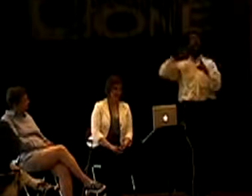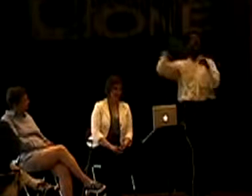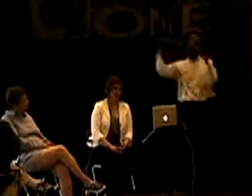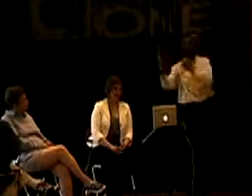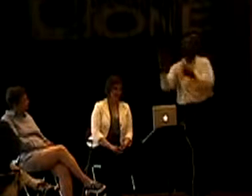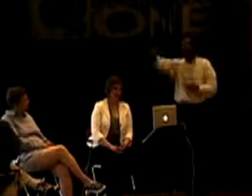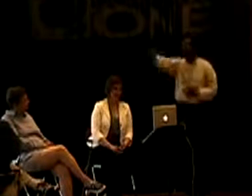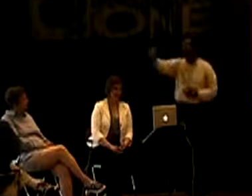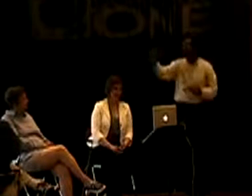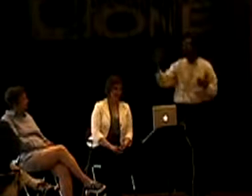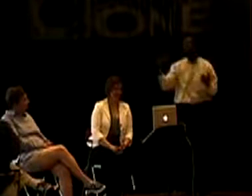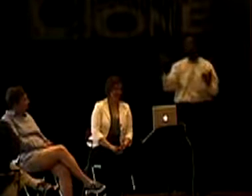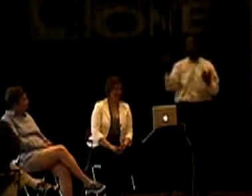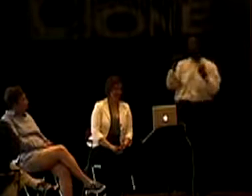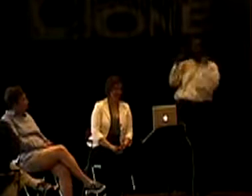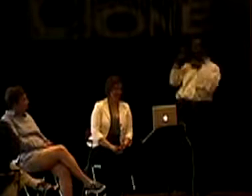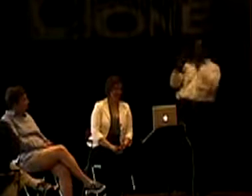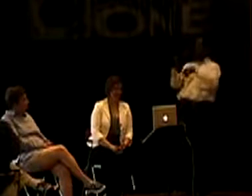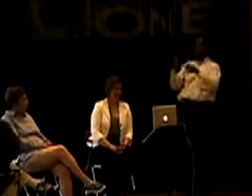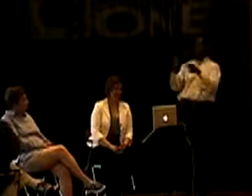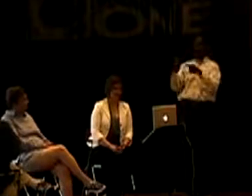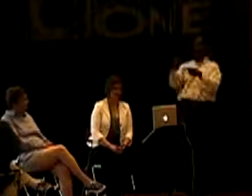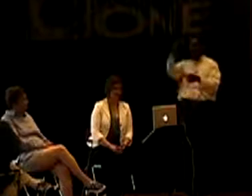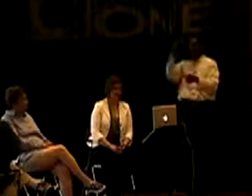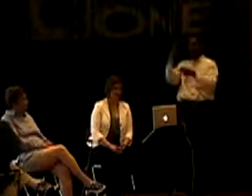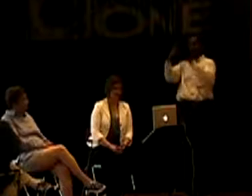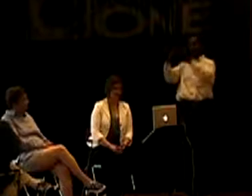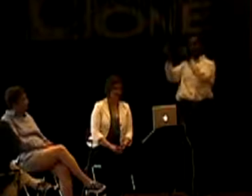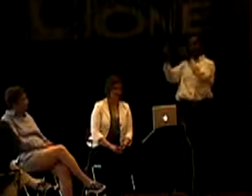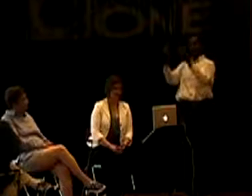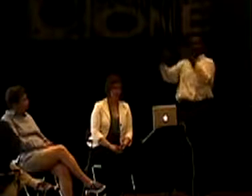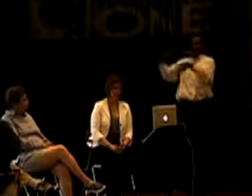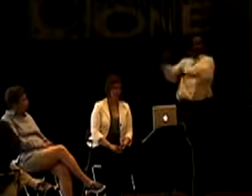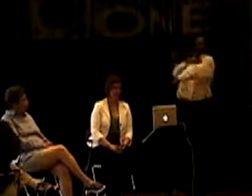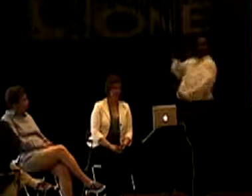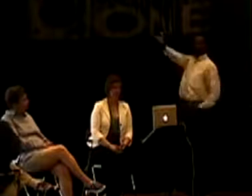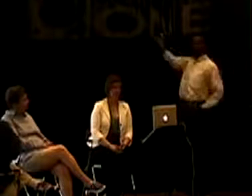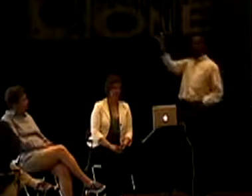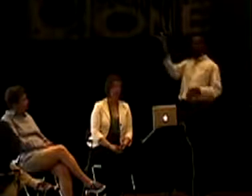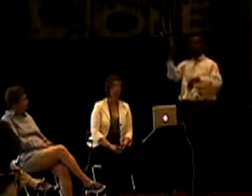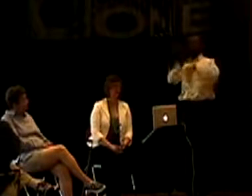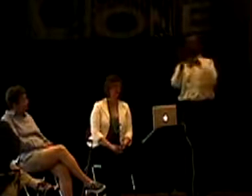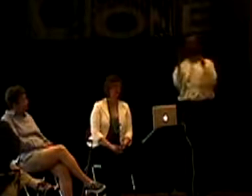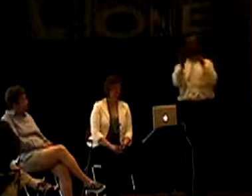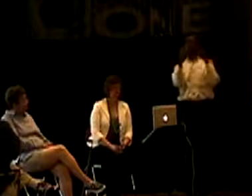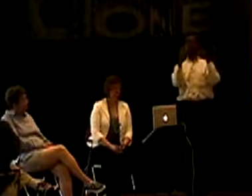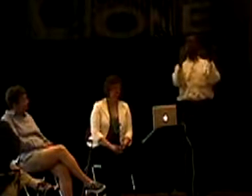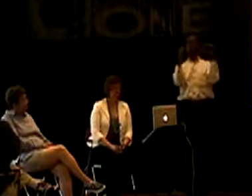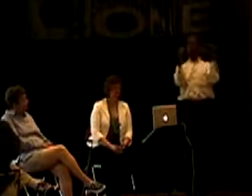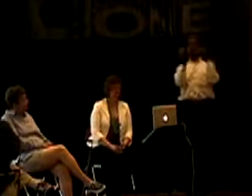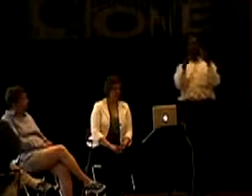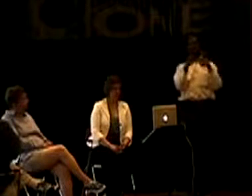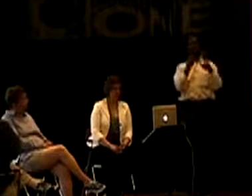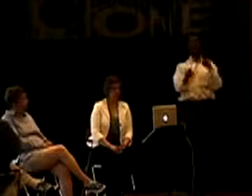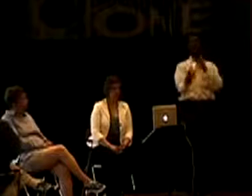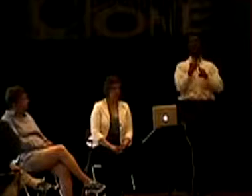audience that doesn't understand the sign. So it was a weird balancing act, and I think over the first three productions, it evolved. Like, we discover, invariably